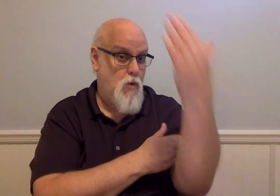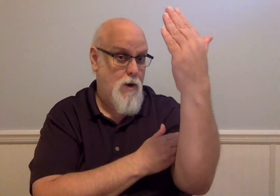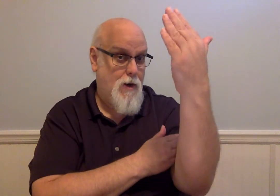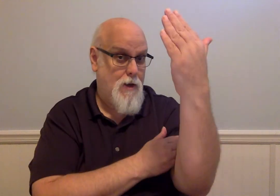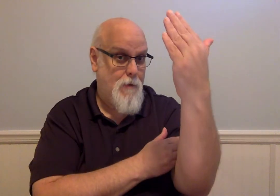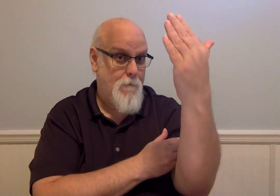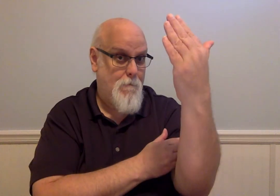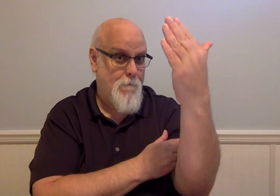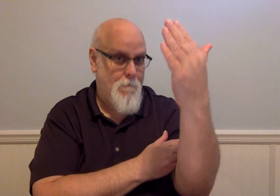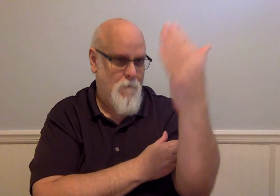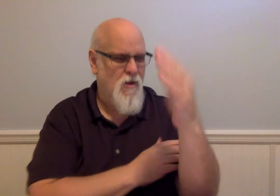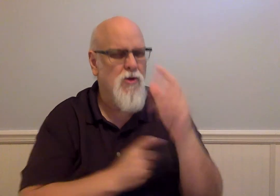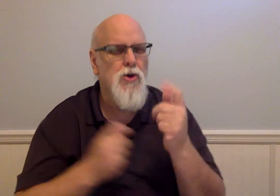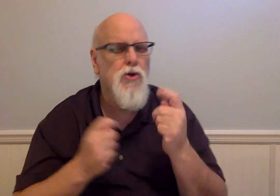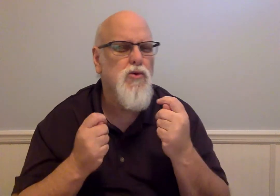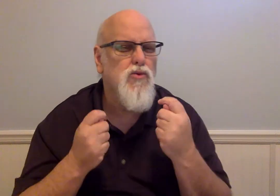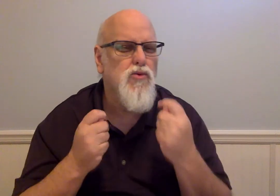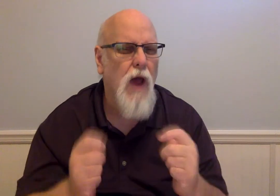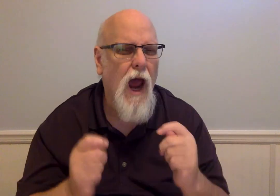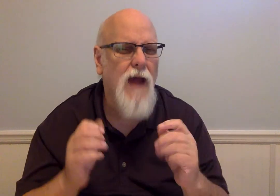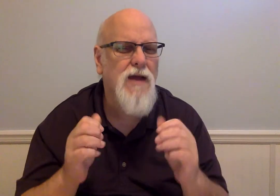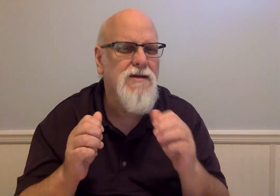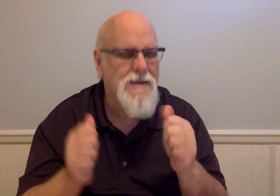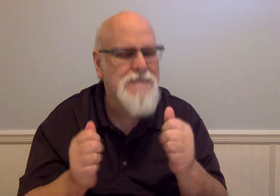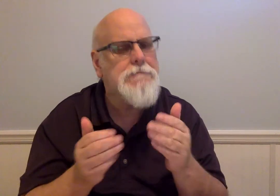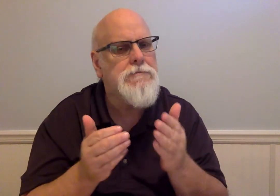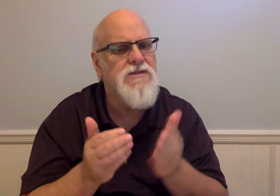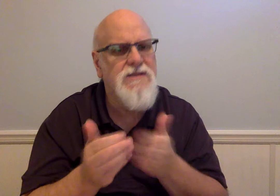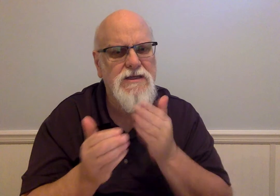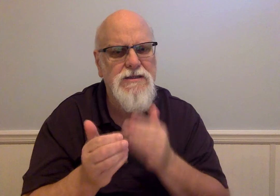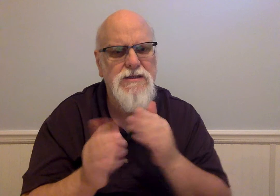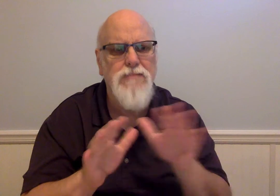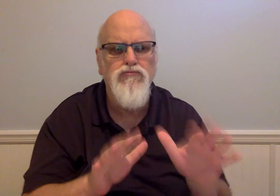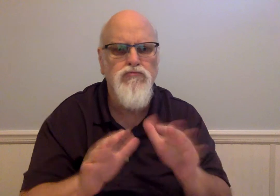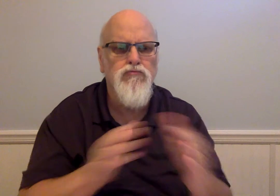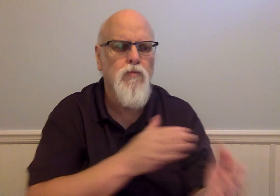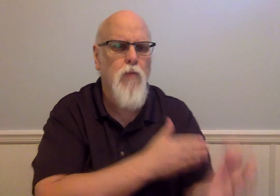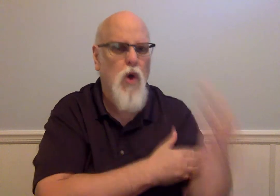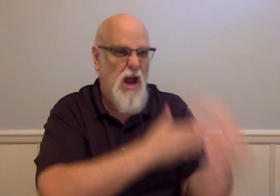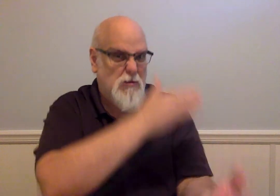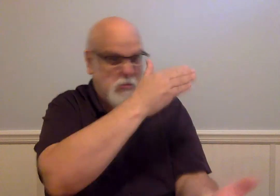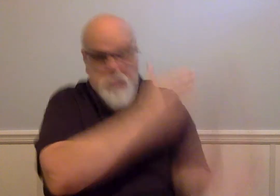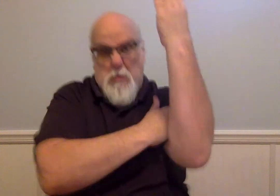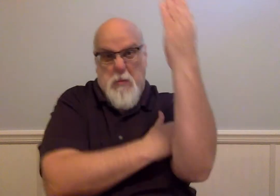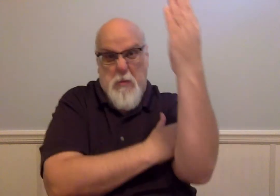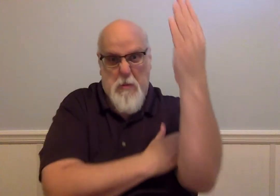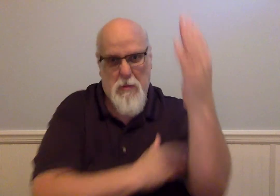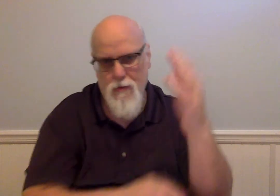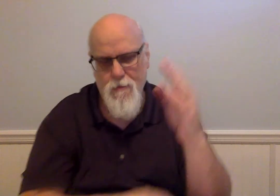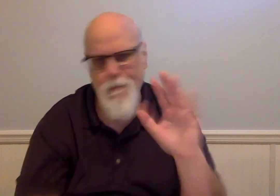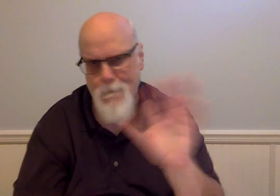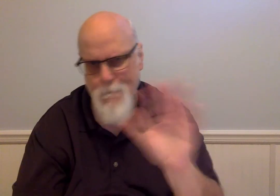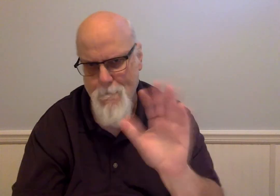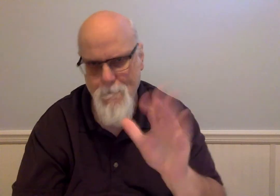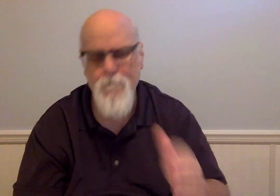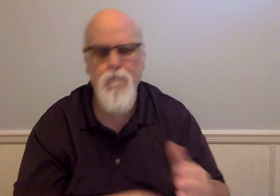Morning. The sun rising. And so try to take it easy. You know, you don't want to give anybody, you don't